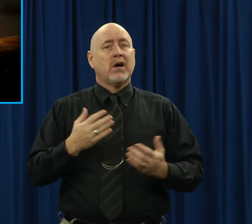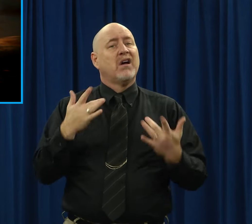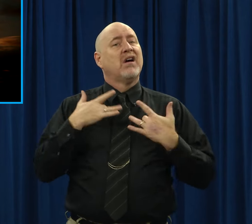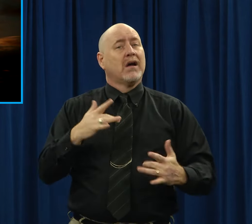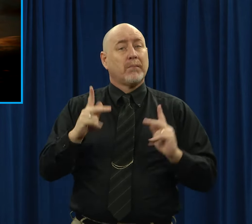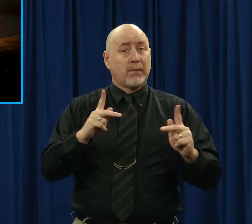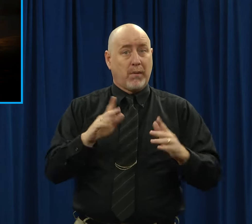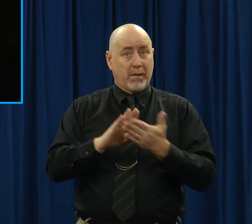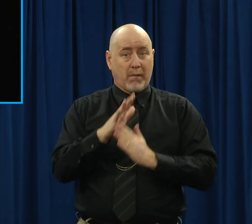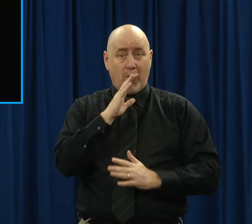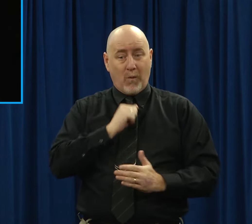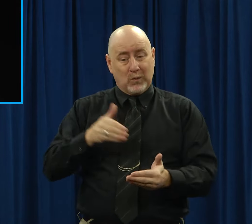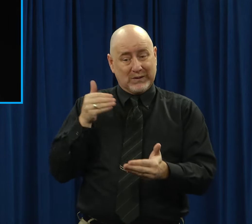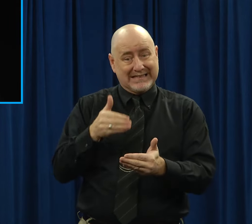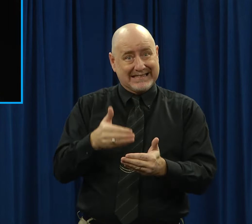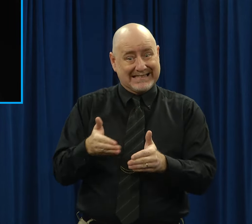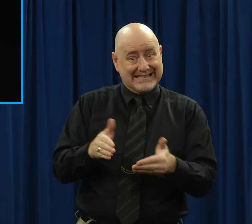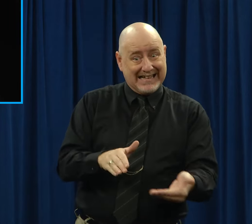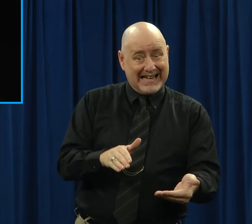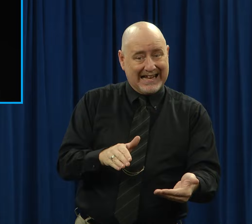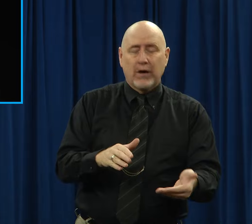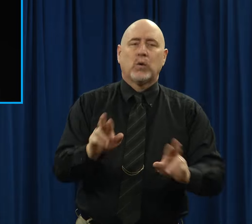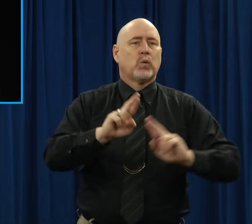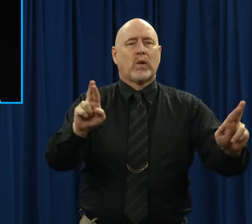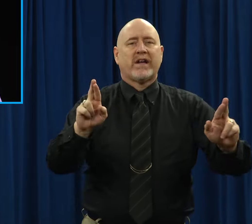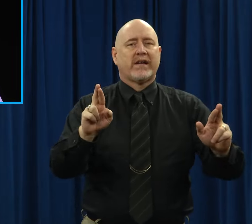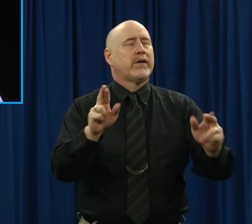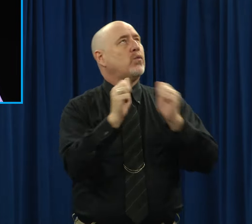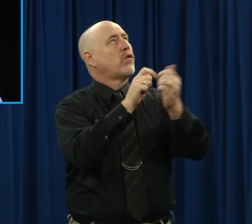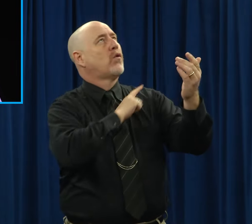them. Many people, when they get near the end,